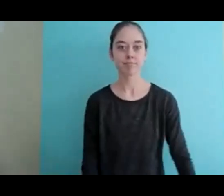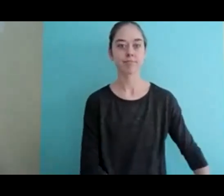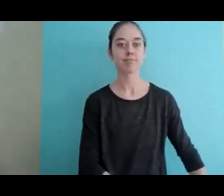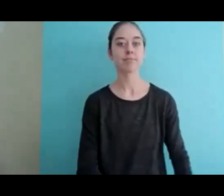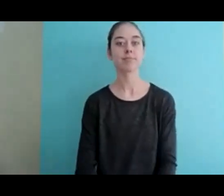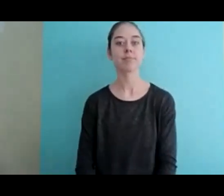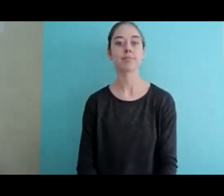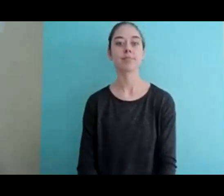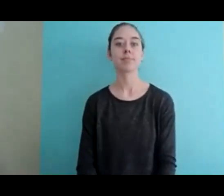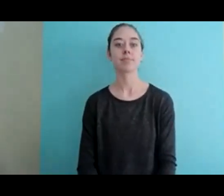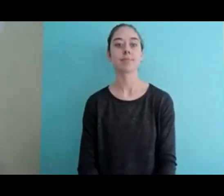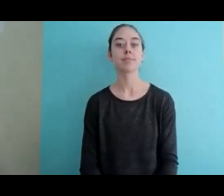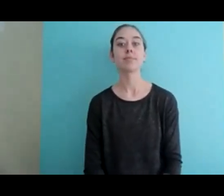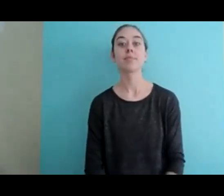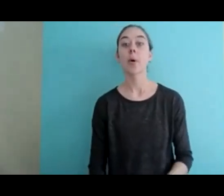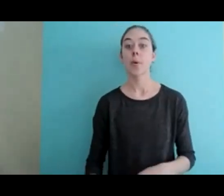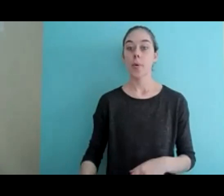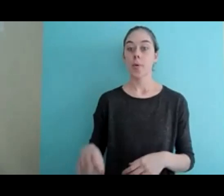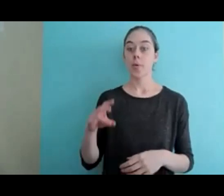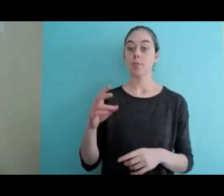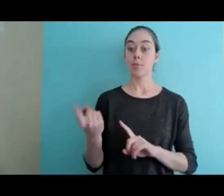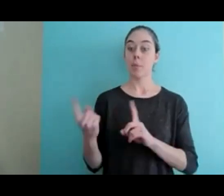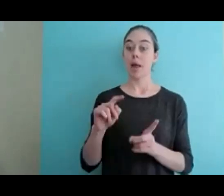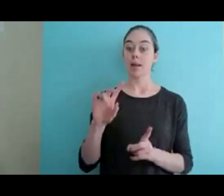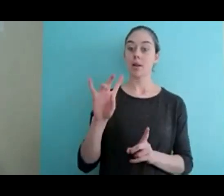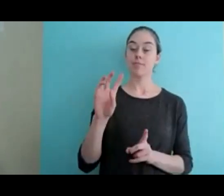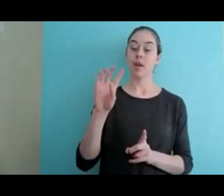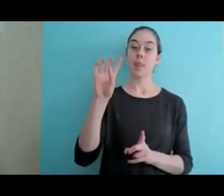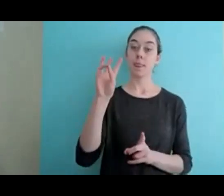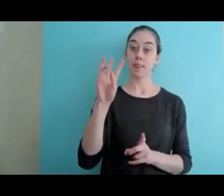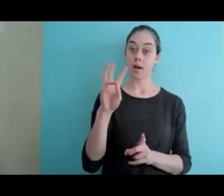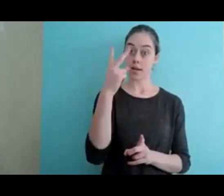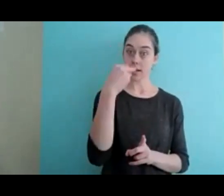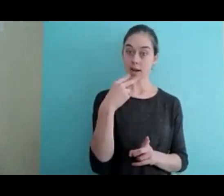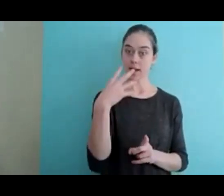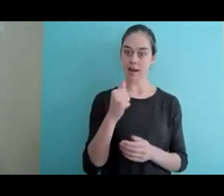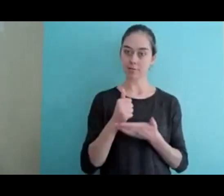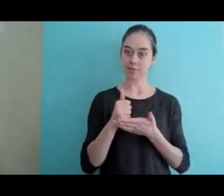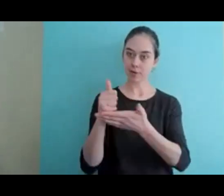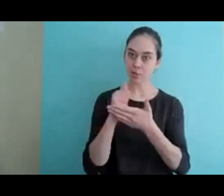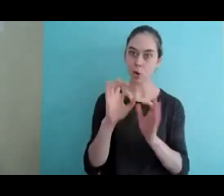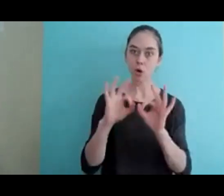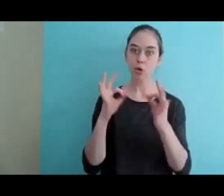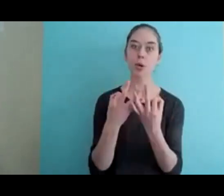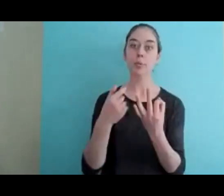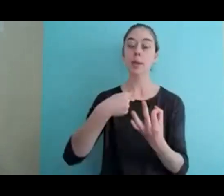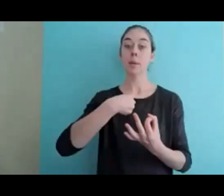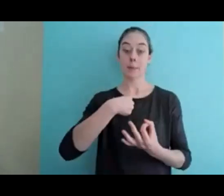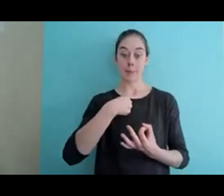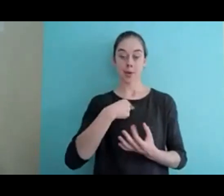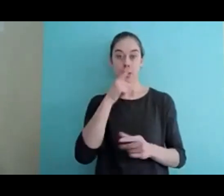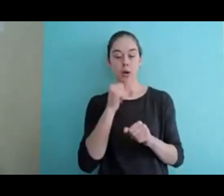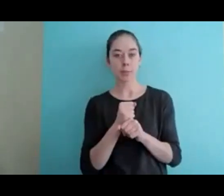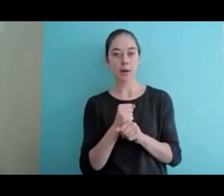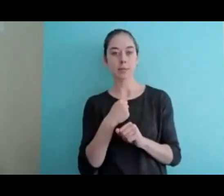We're going to be back on Thursday night again for another support group. And, you know, I'm going to talk a little bit more about